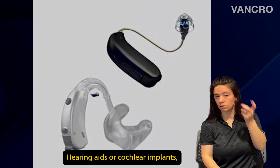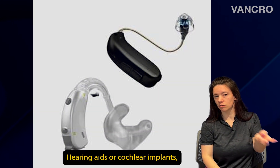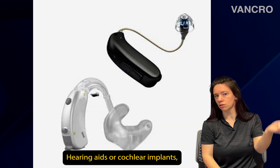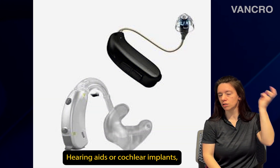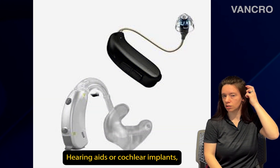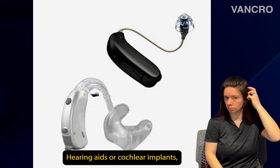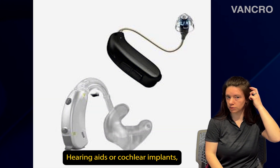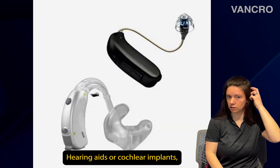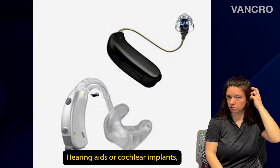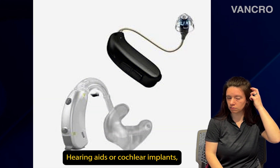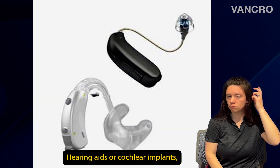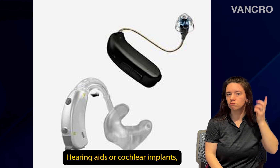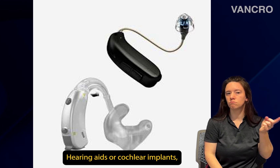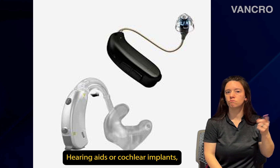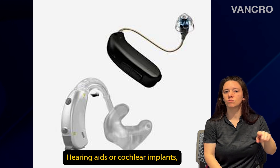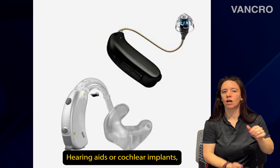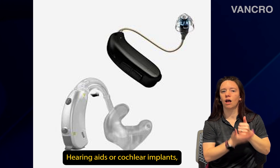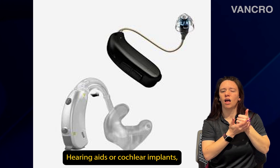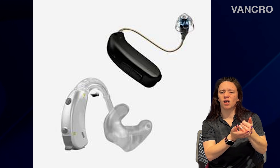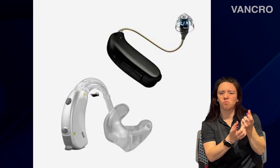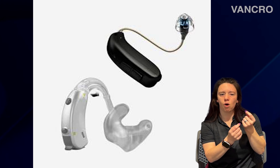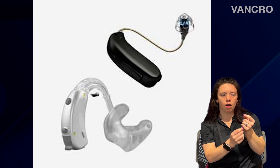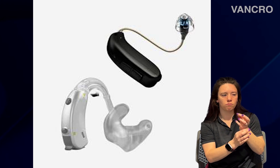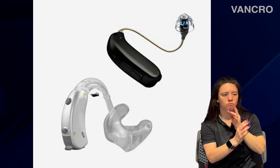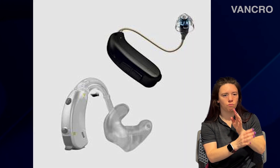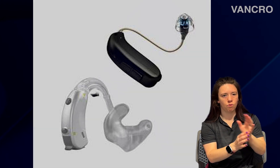Hearing aids or cochlear implants